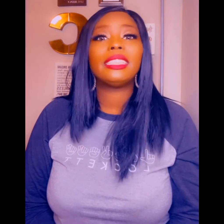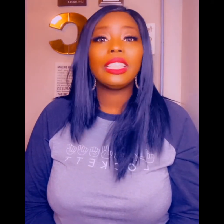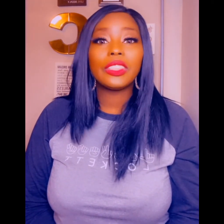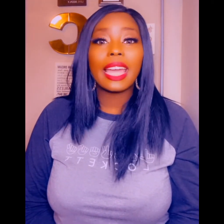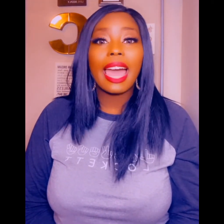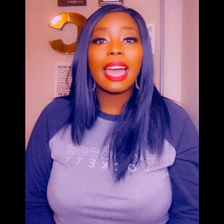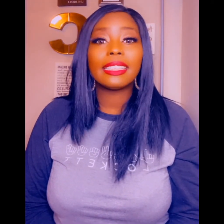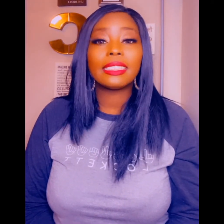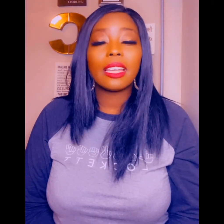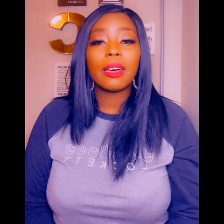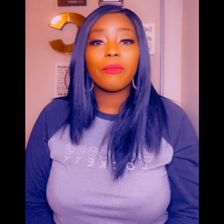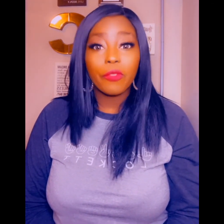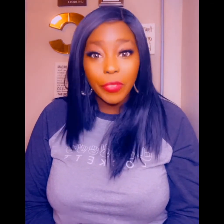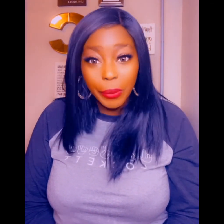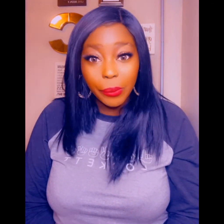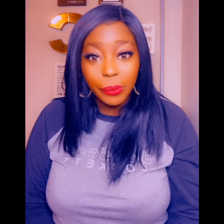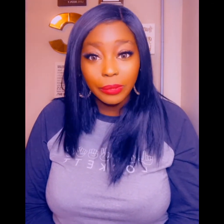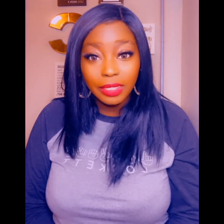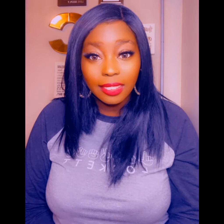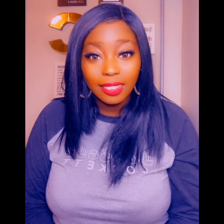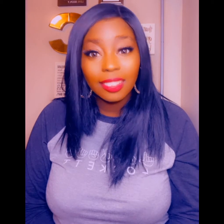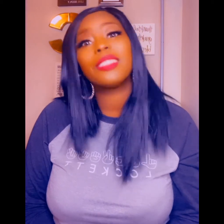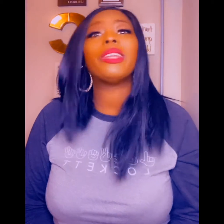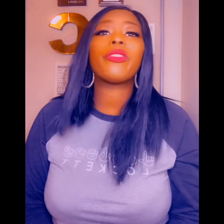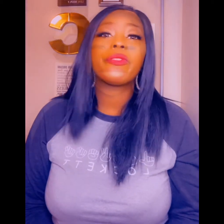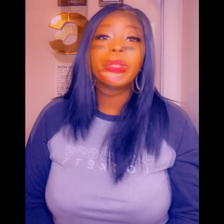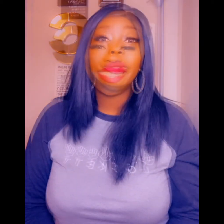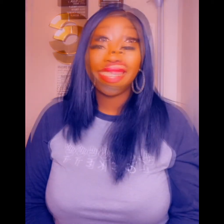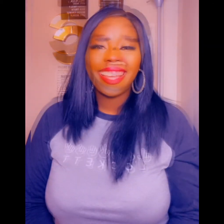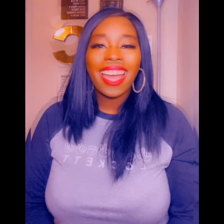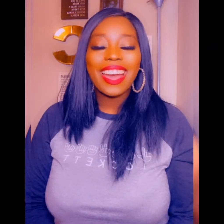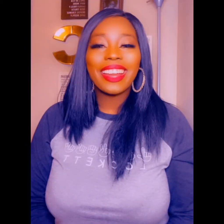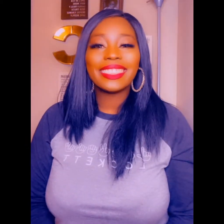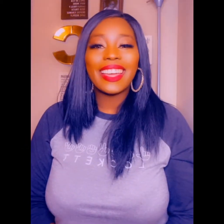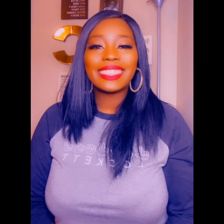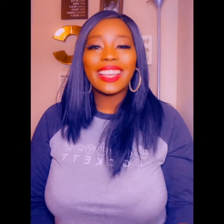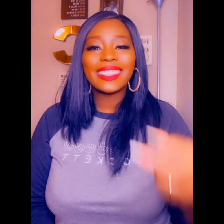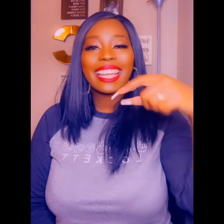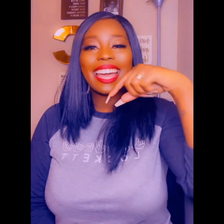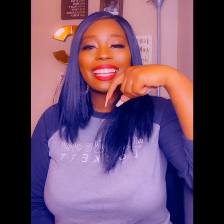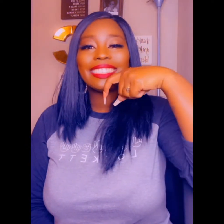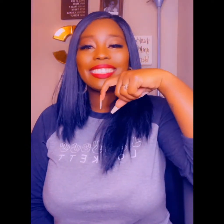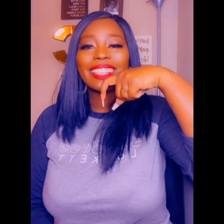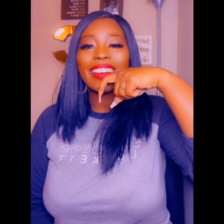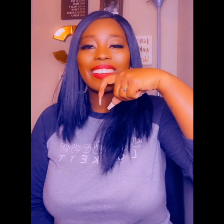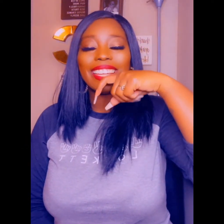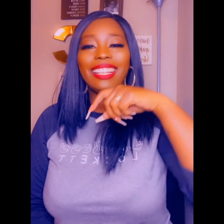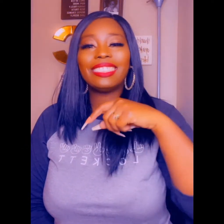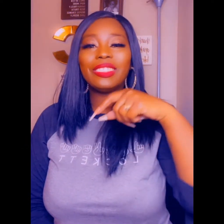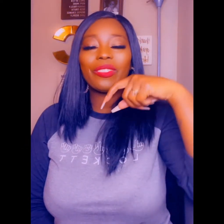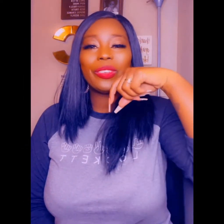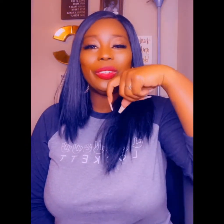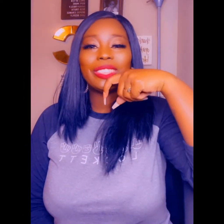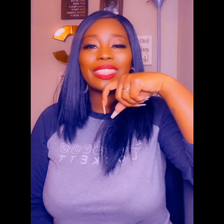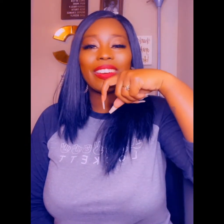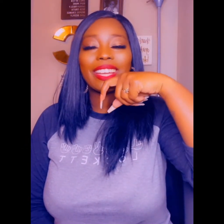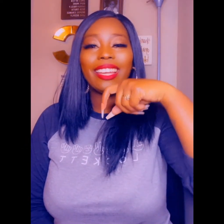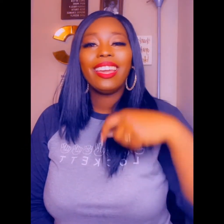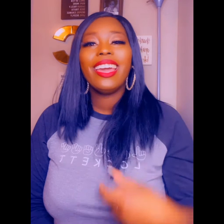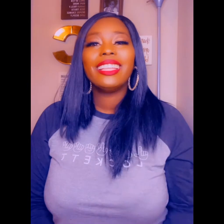you guys some foods, some different foods. All right, so I taught you guys turkey. Let's do some foods, turkey. So